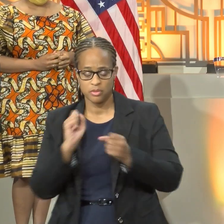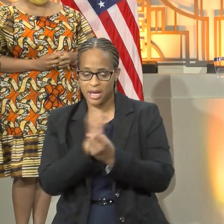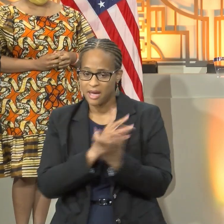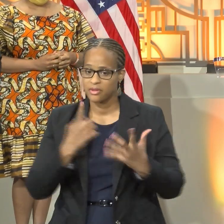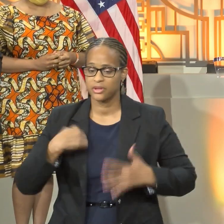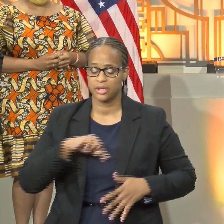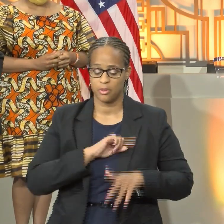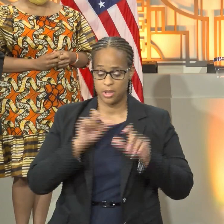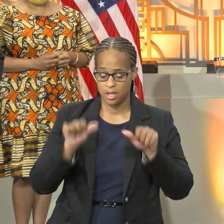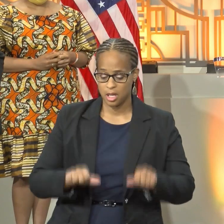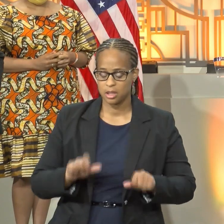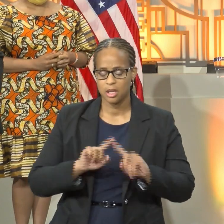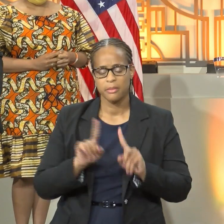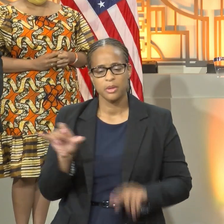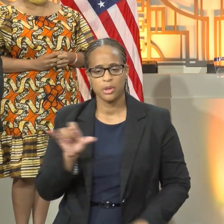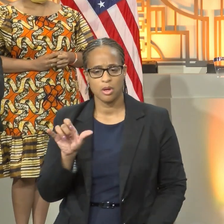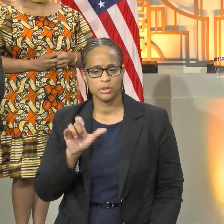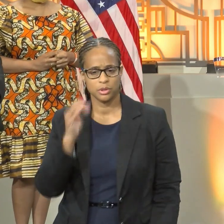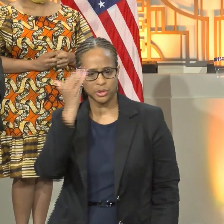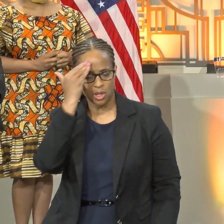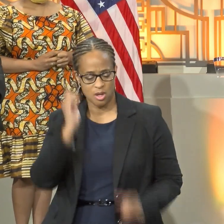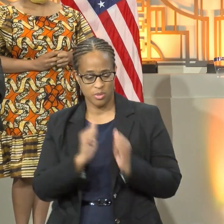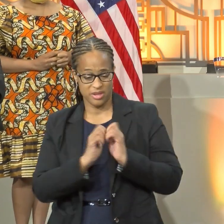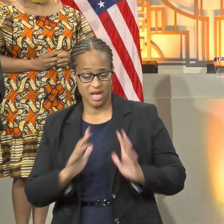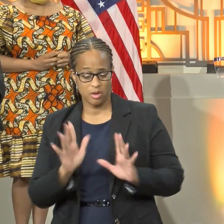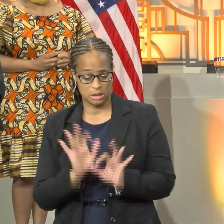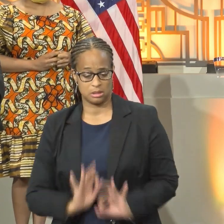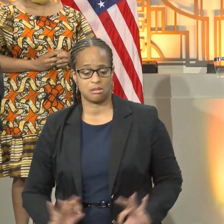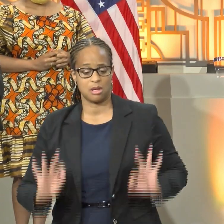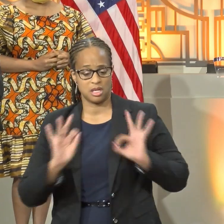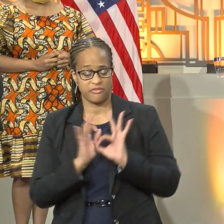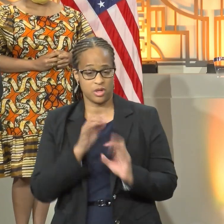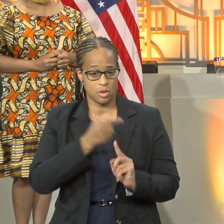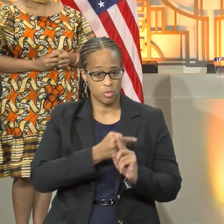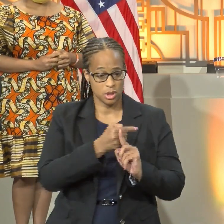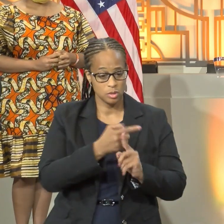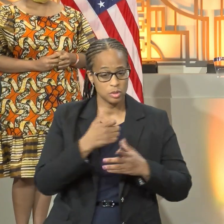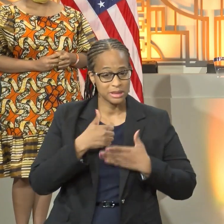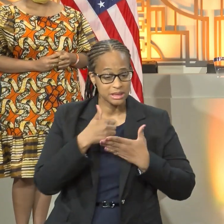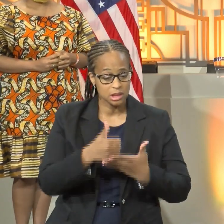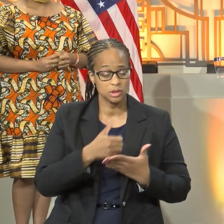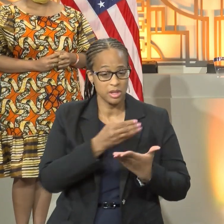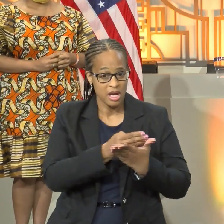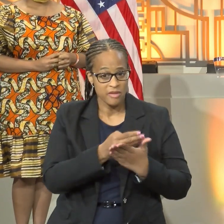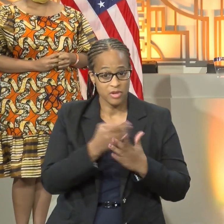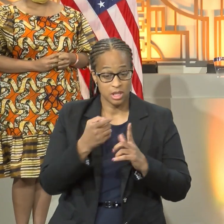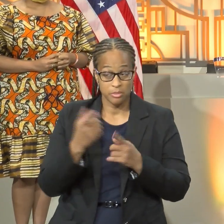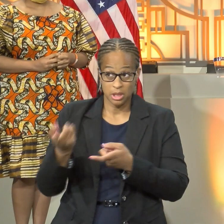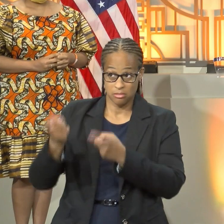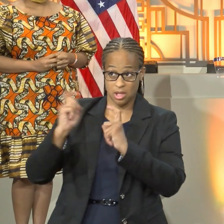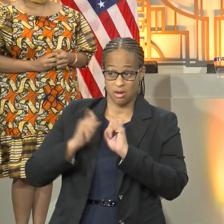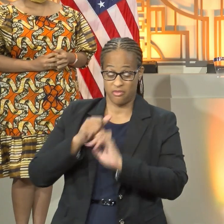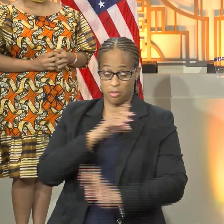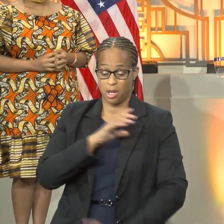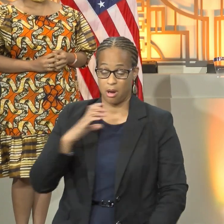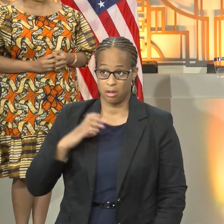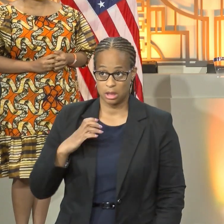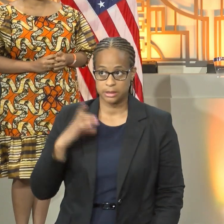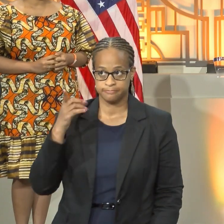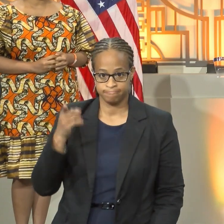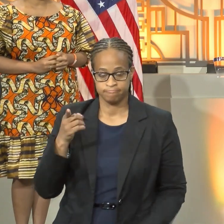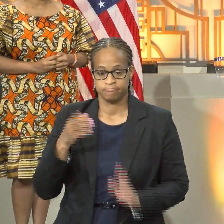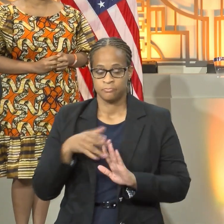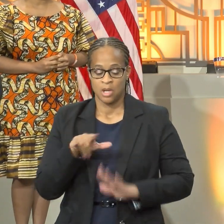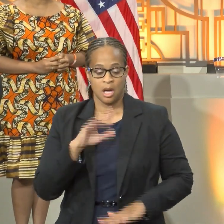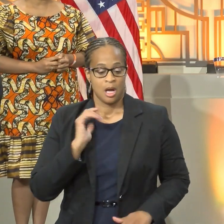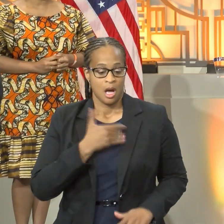can, but we also realize that without significant rental assistance funds from Congress, our efforts